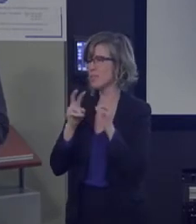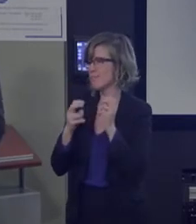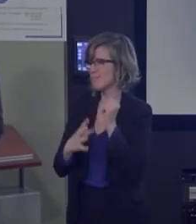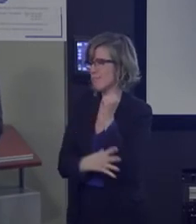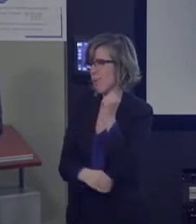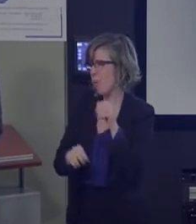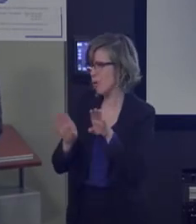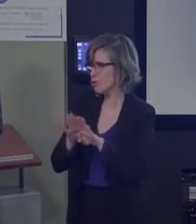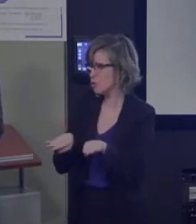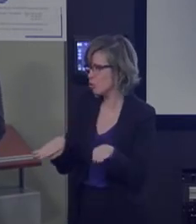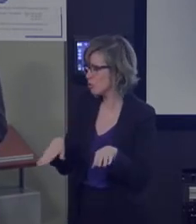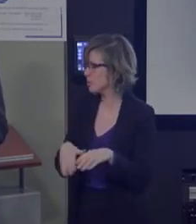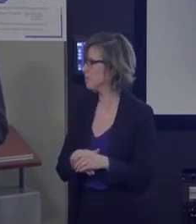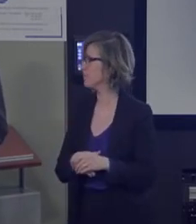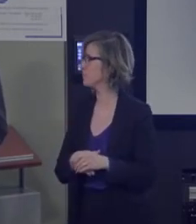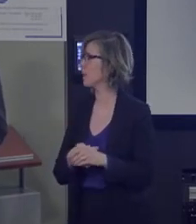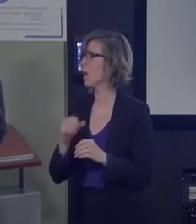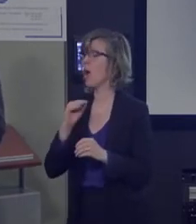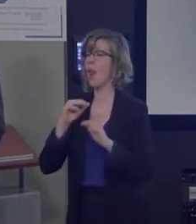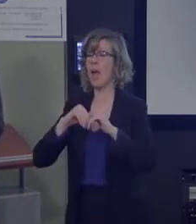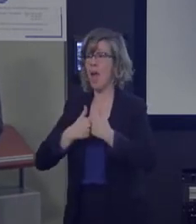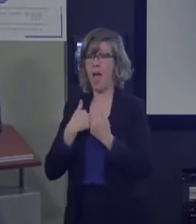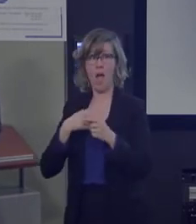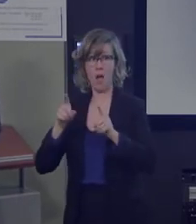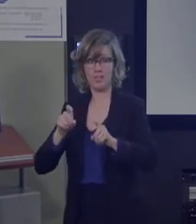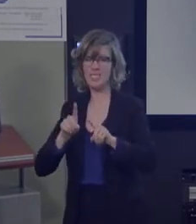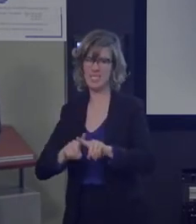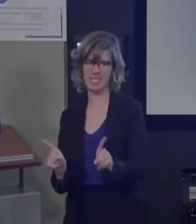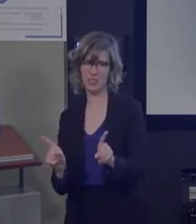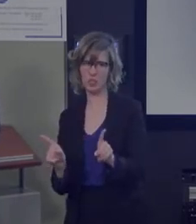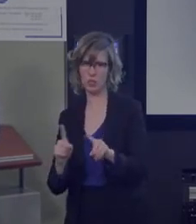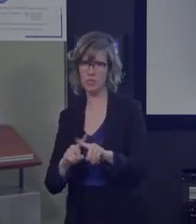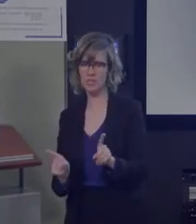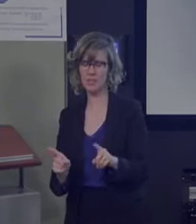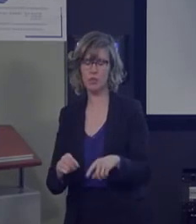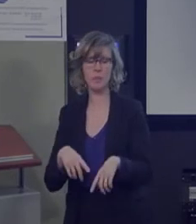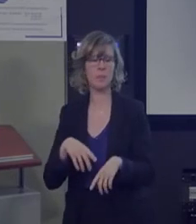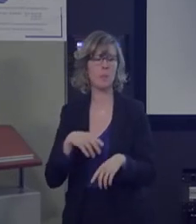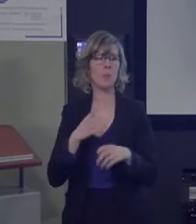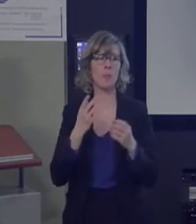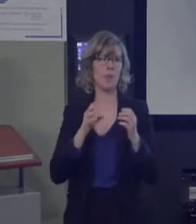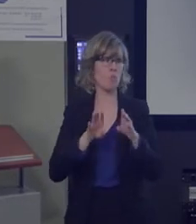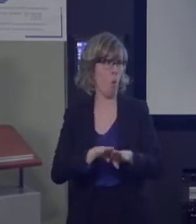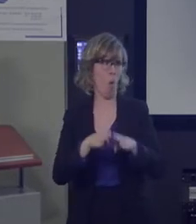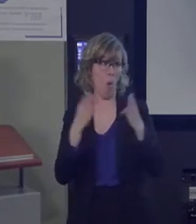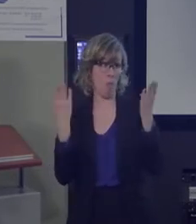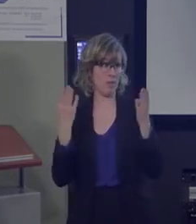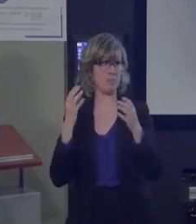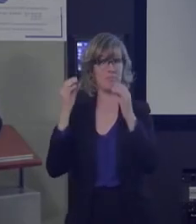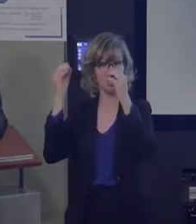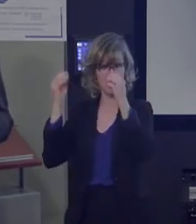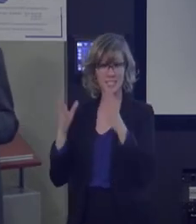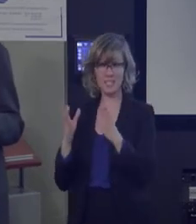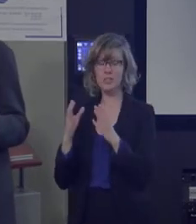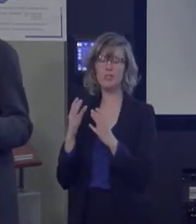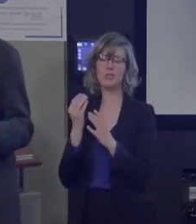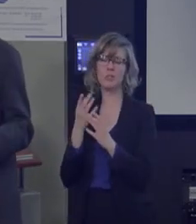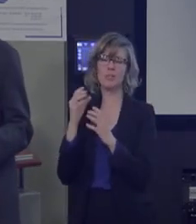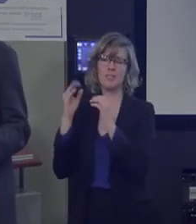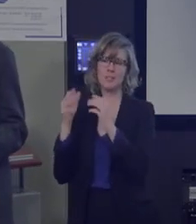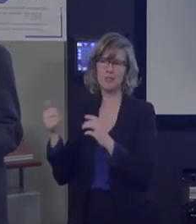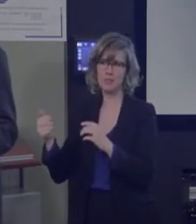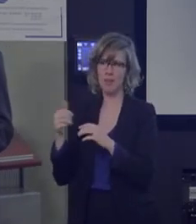And we used a very different technique. We went in and used a very open technique. The teacher is also one of our research